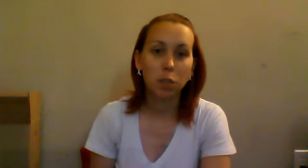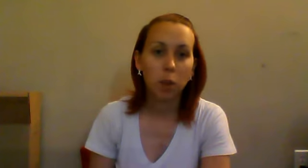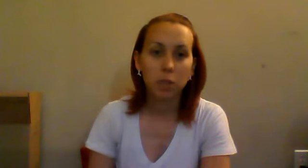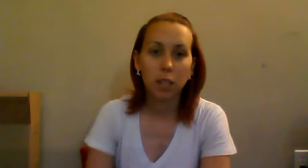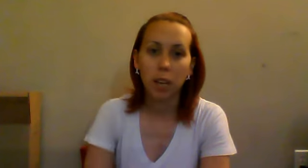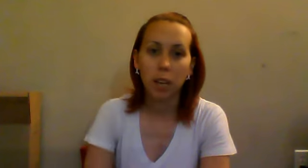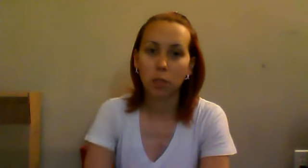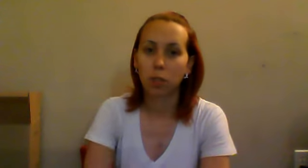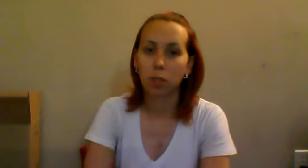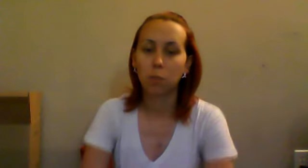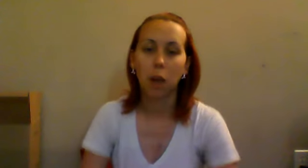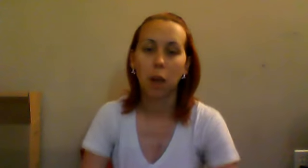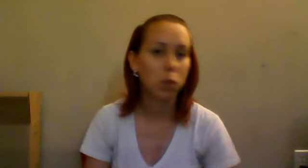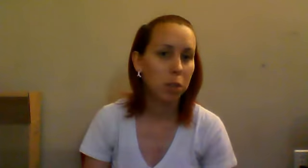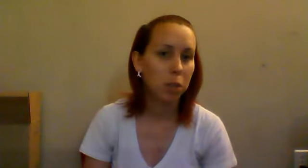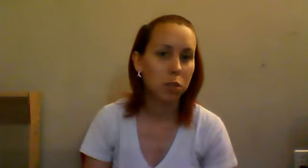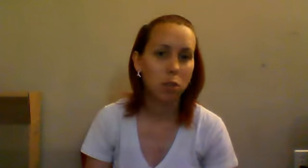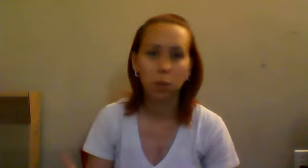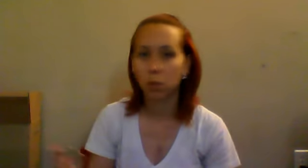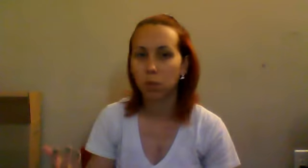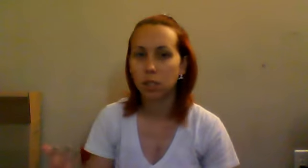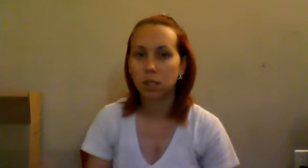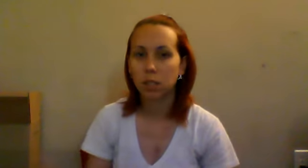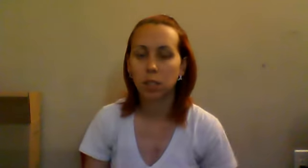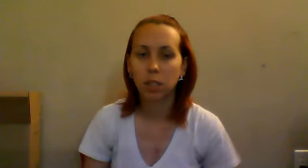up today, or mom normally picks you up. Who was the